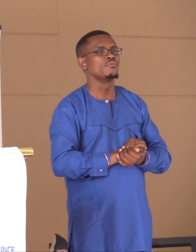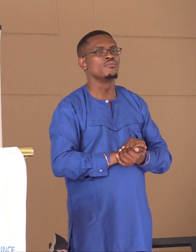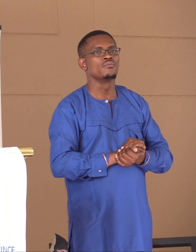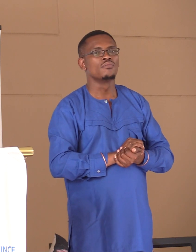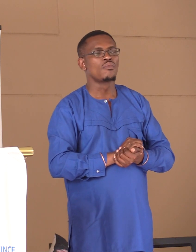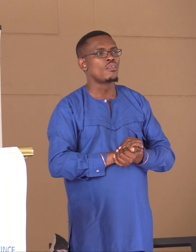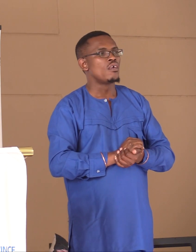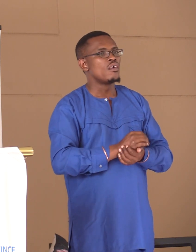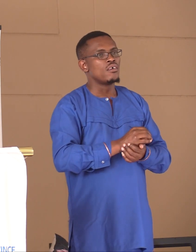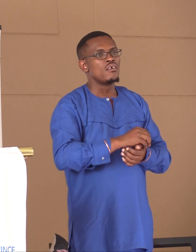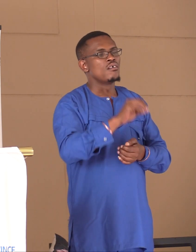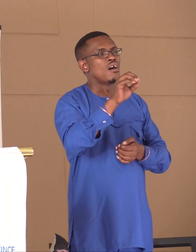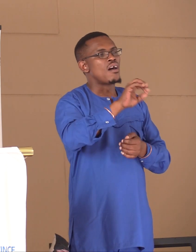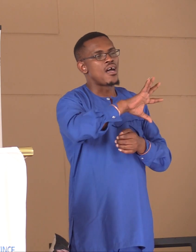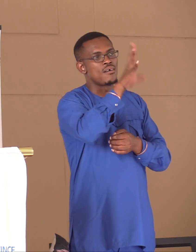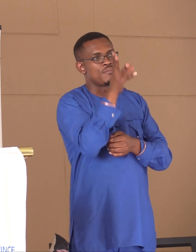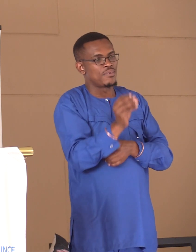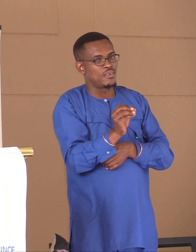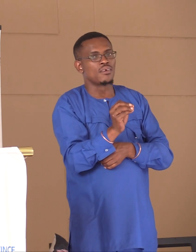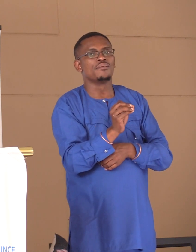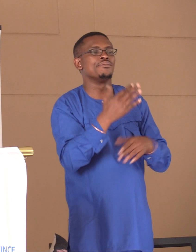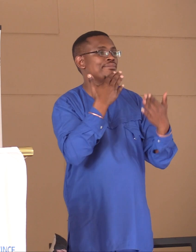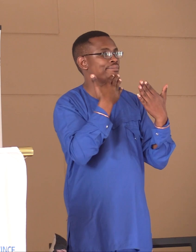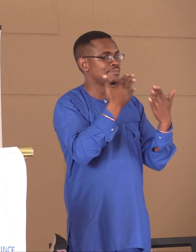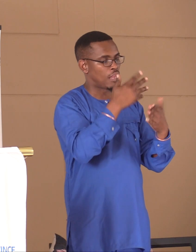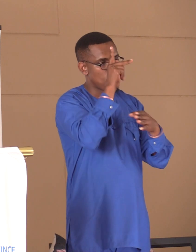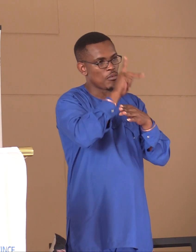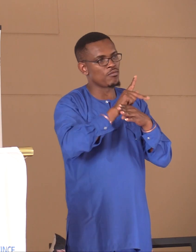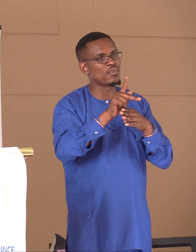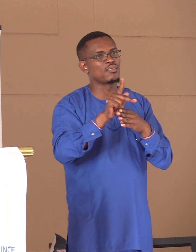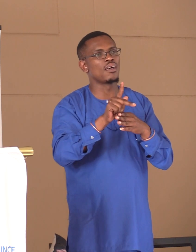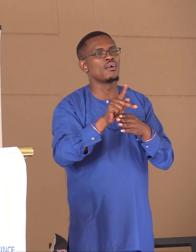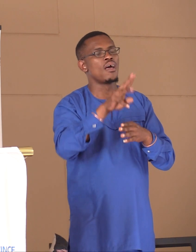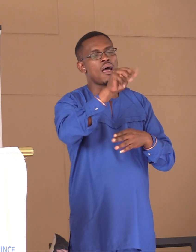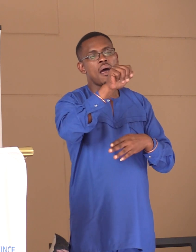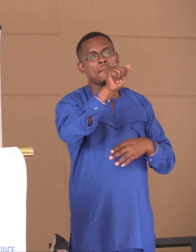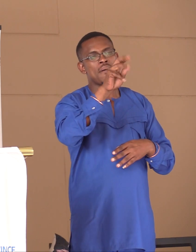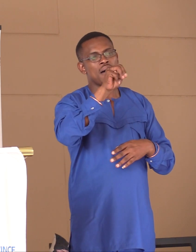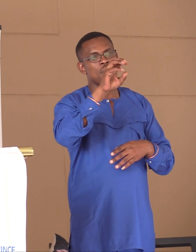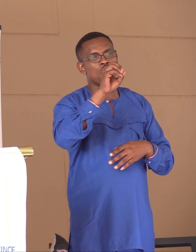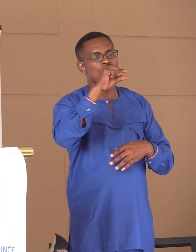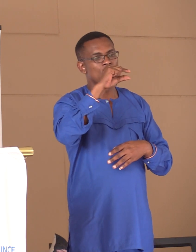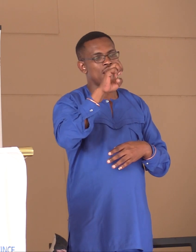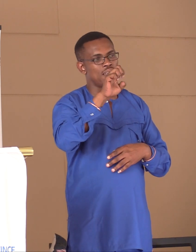Funda Africa, ke lebogele Professor Mamokgethi Phakeng,